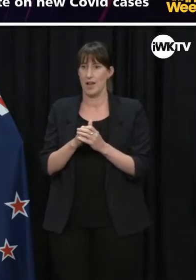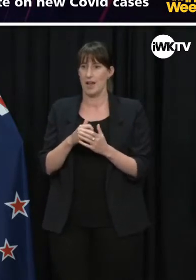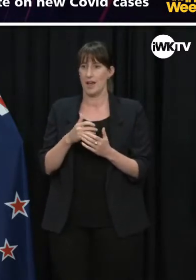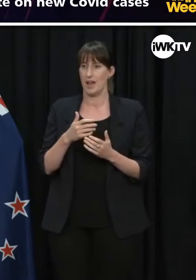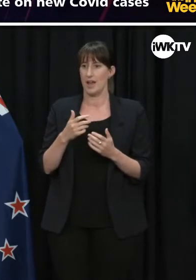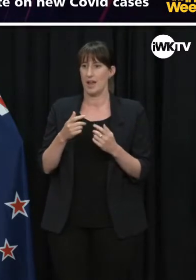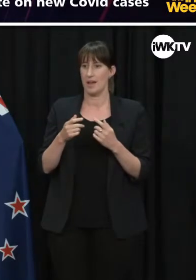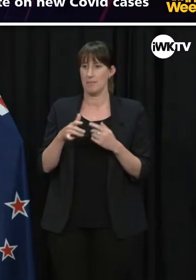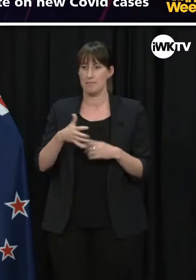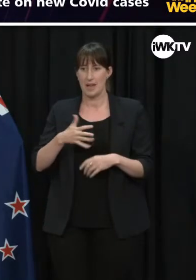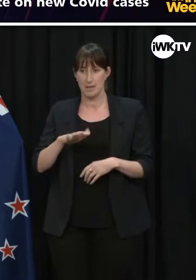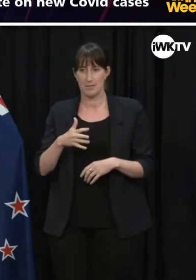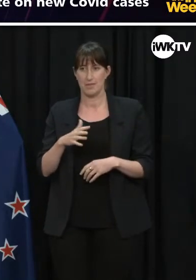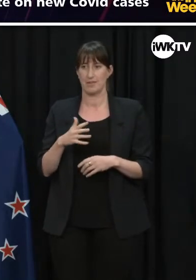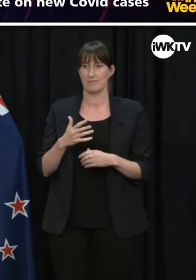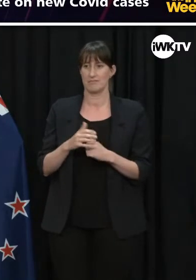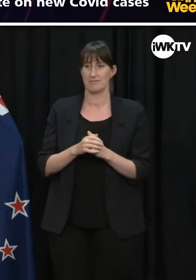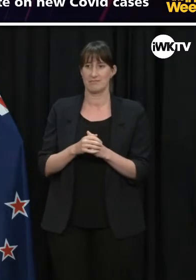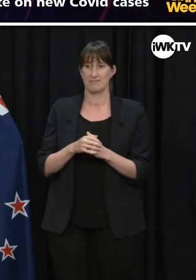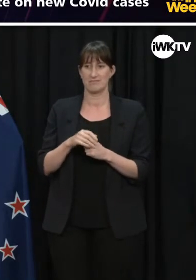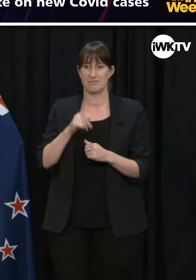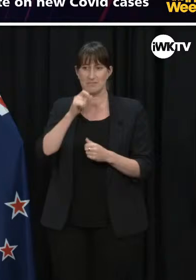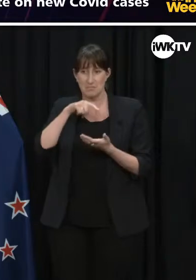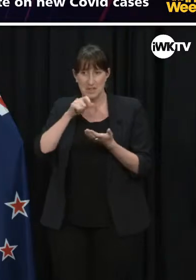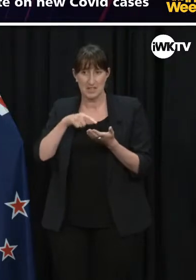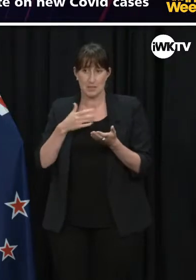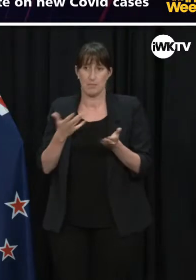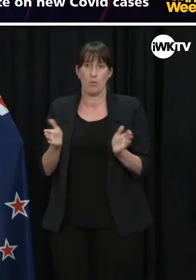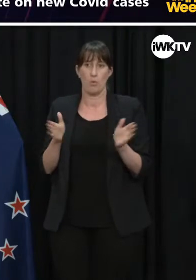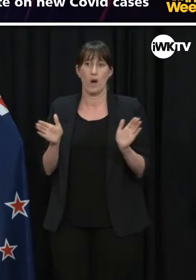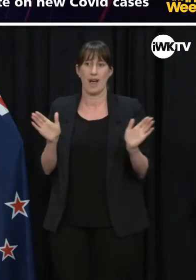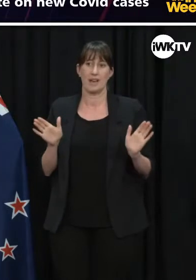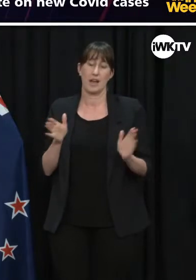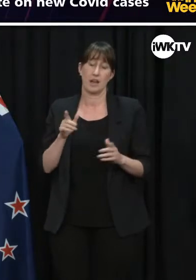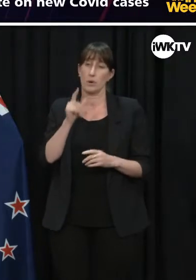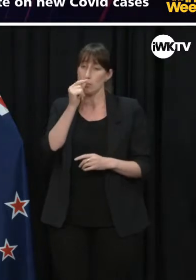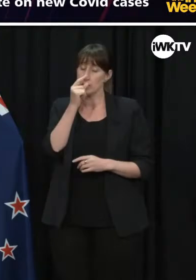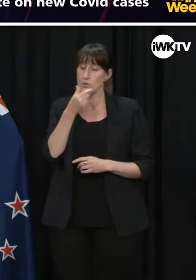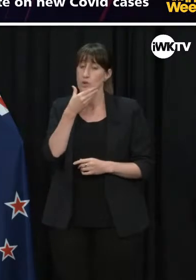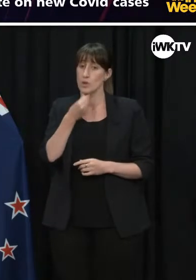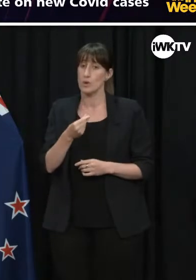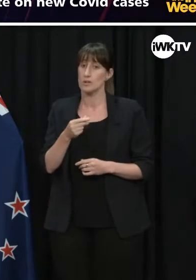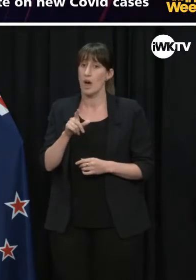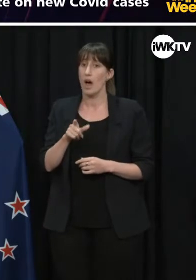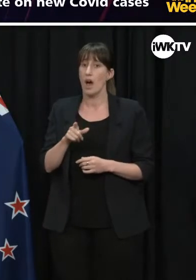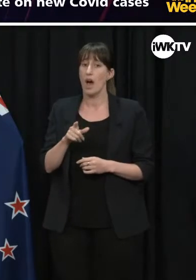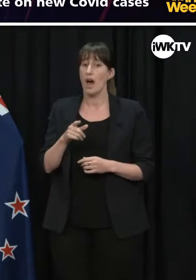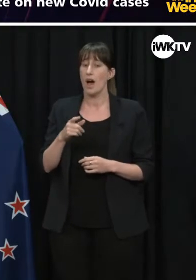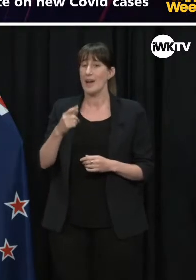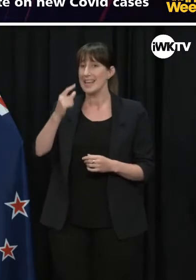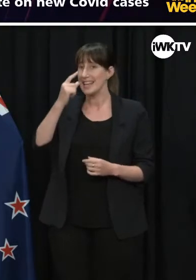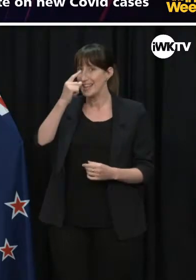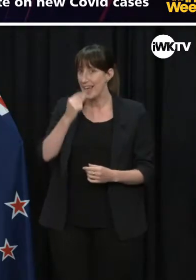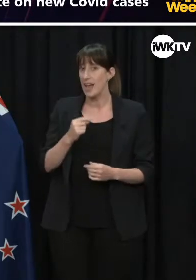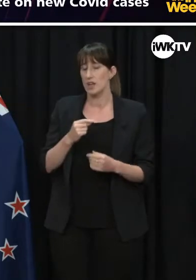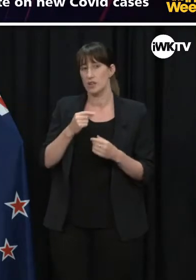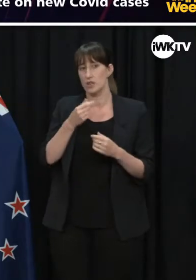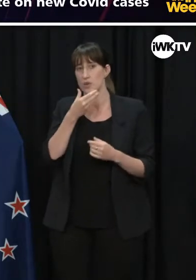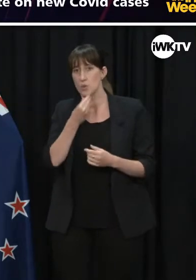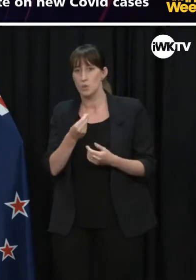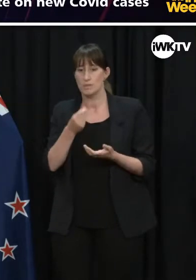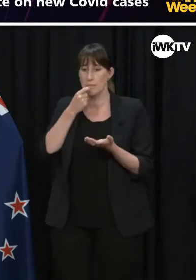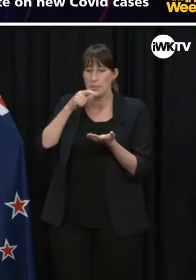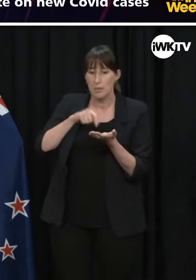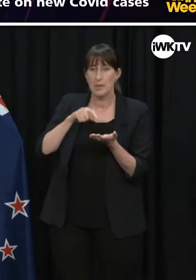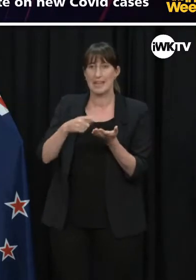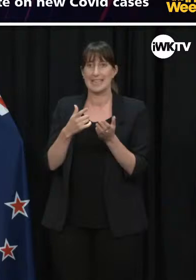want to expand that further. So that's still in its early stages. I'm not going to rule out expanding saliva testing. It would